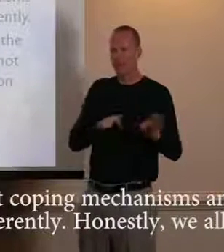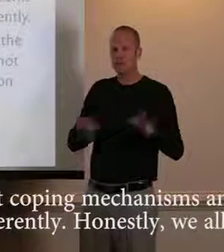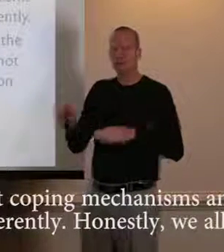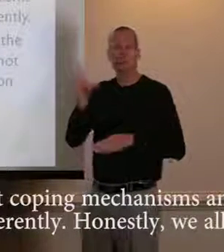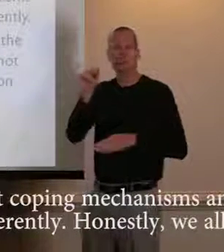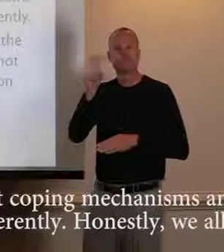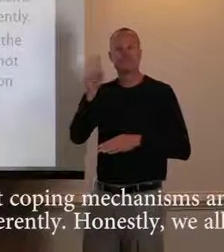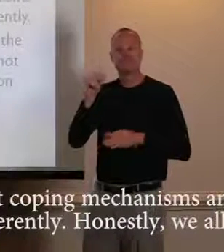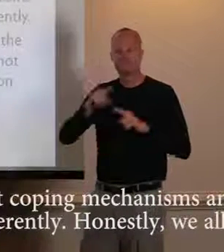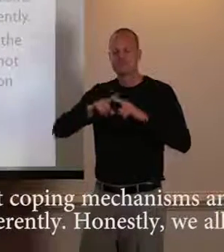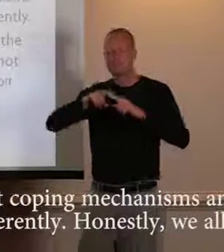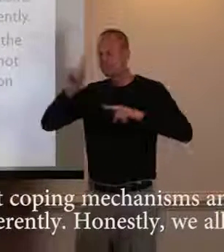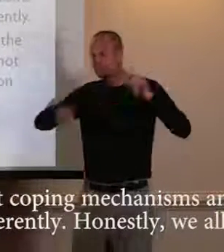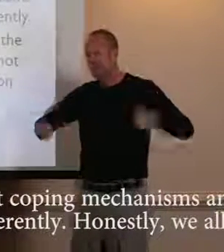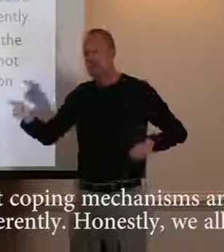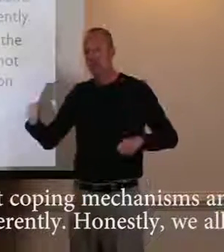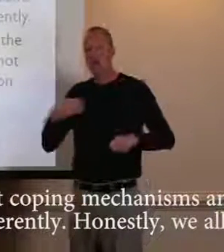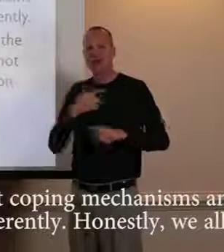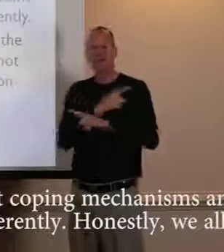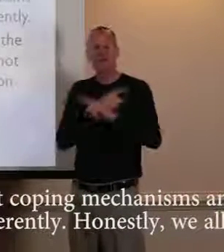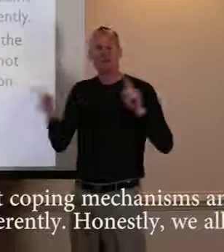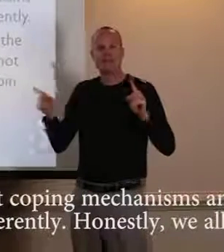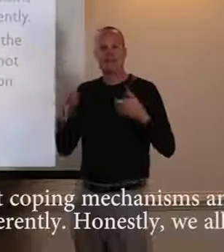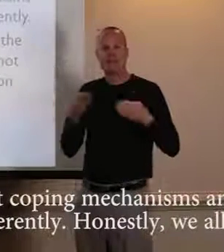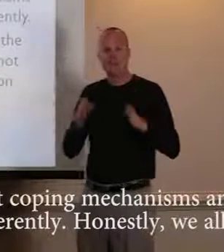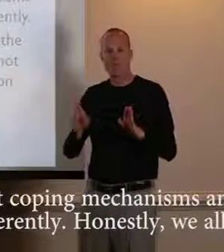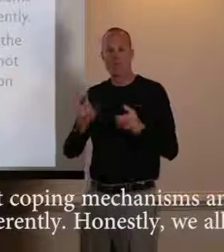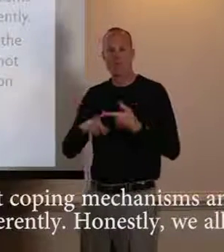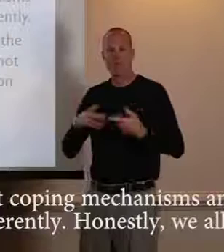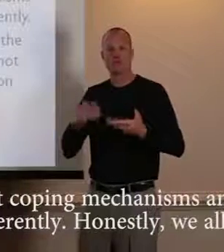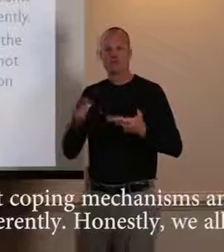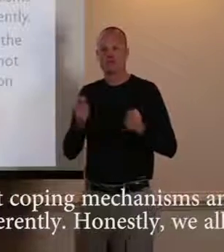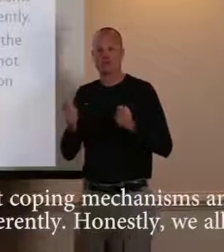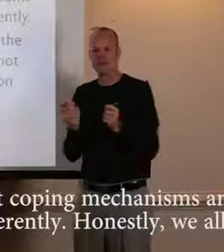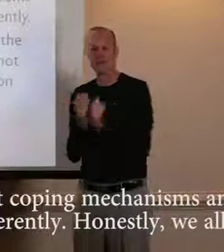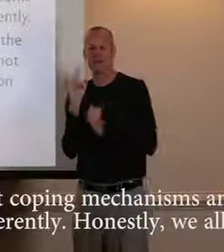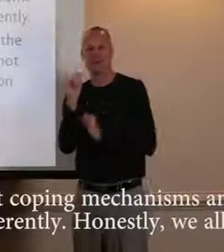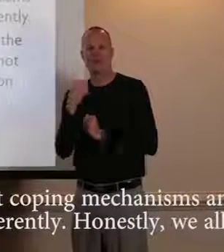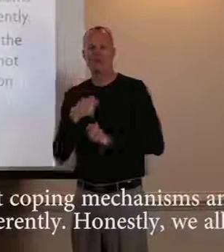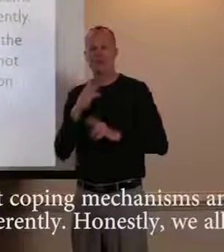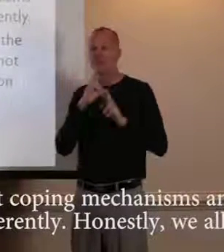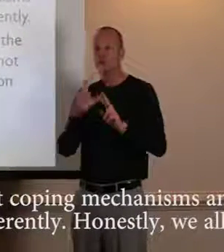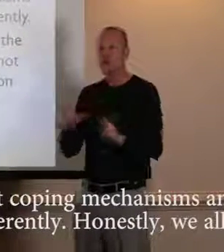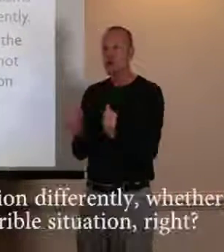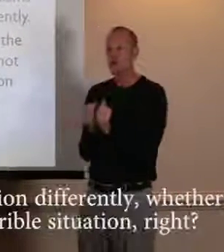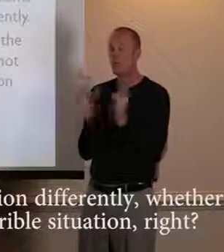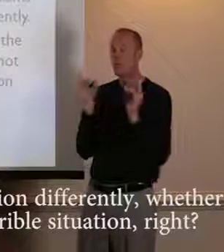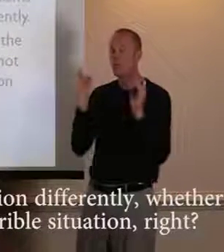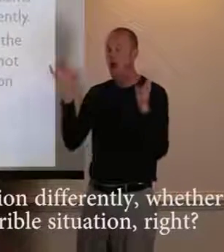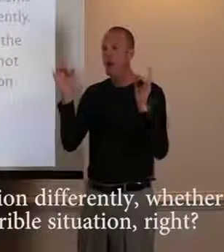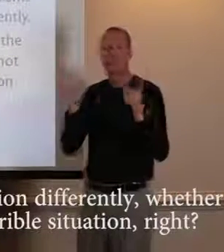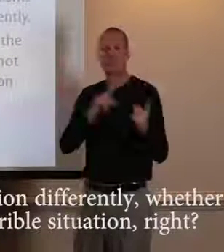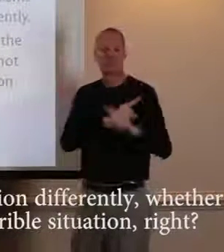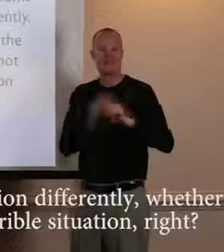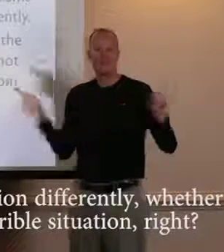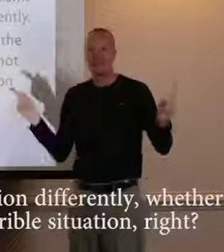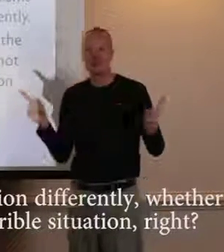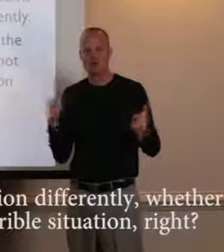all have different coping mechanisms, and we all respond to trauma differently. Honestly, we all respond to every single situation